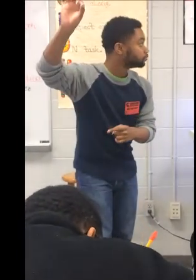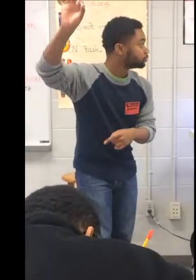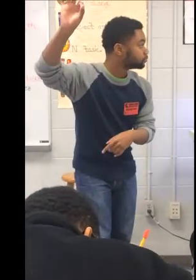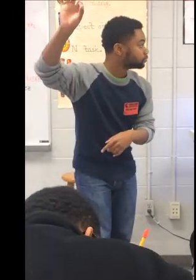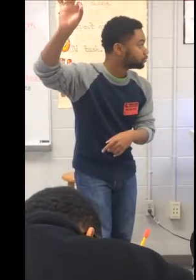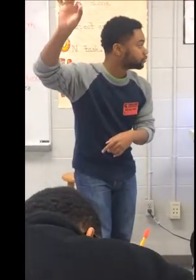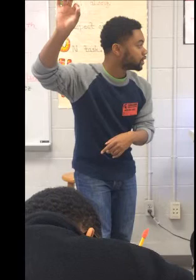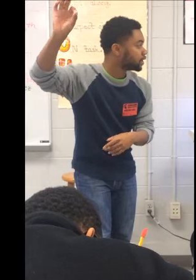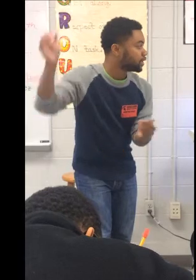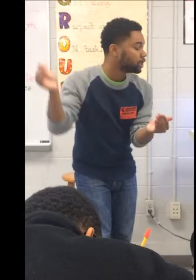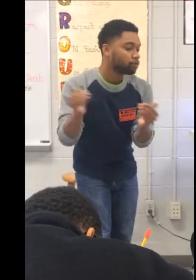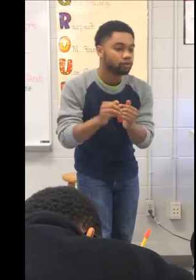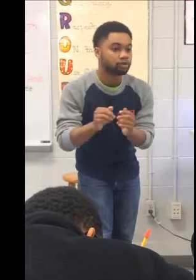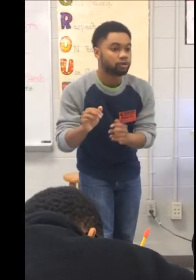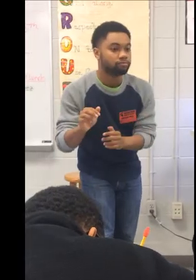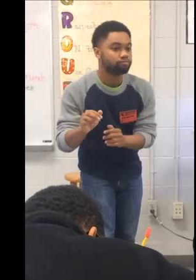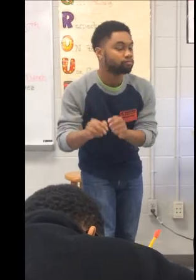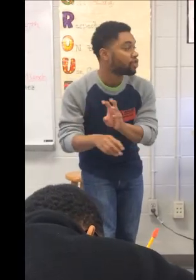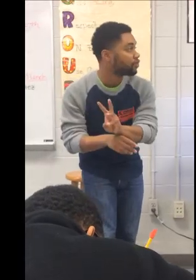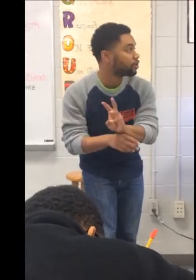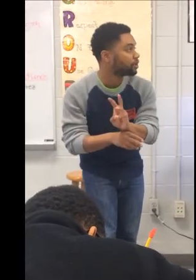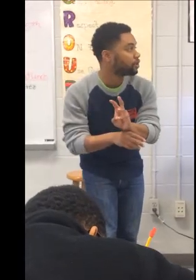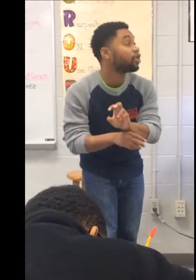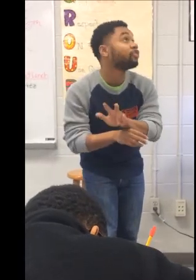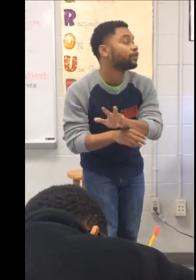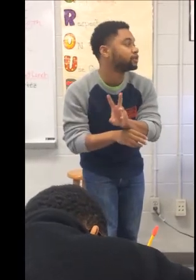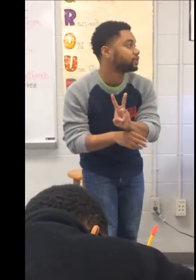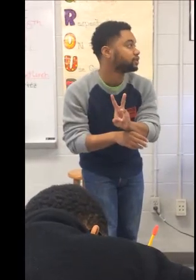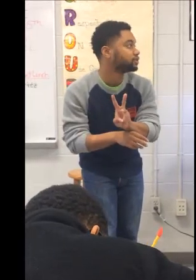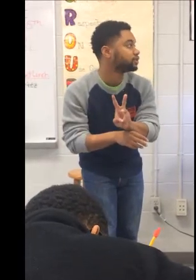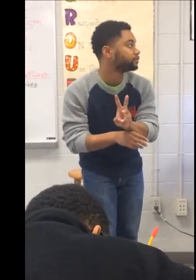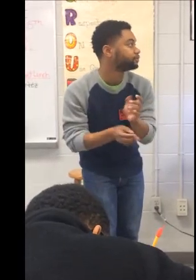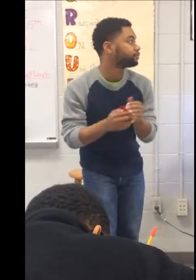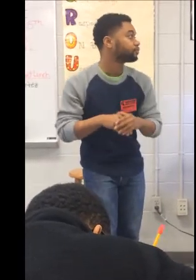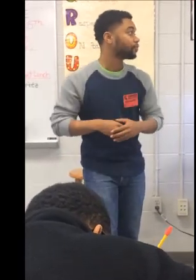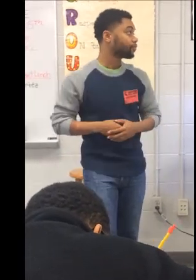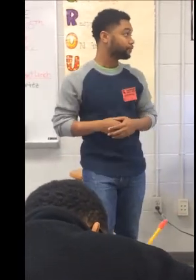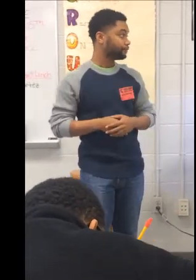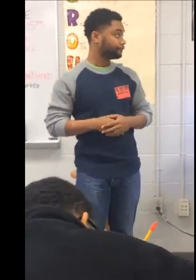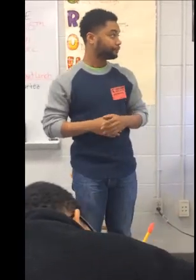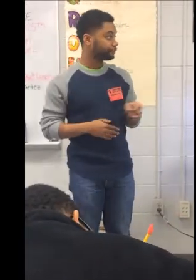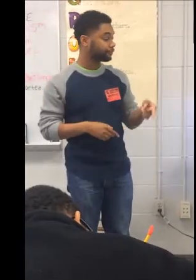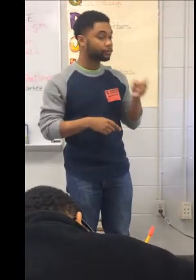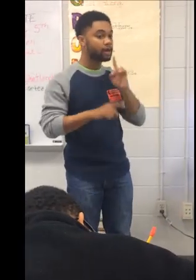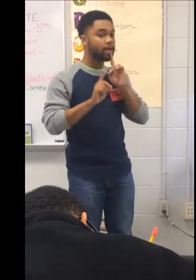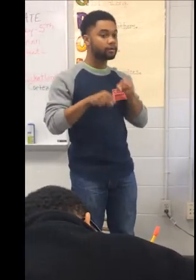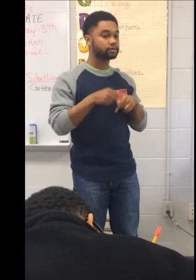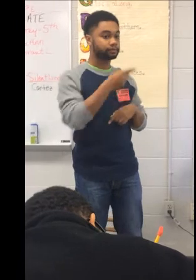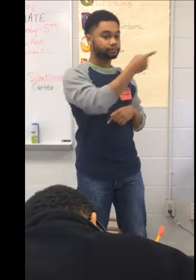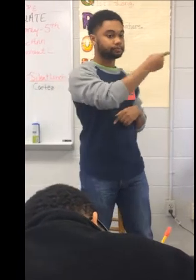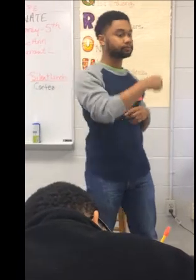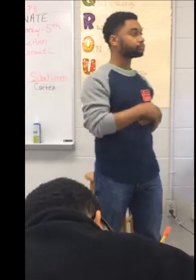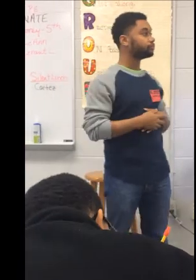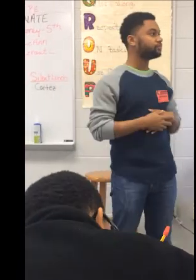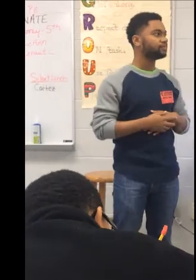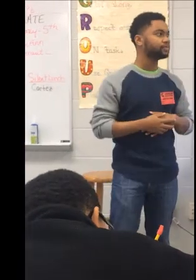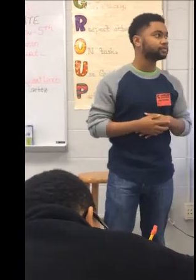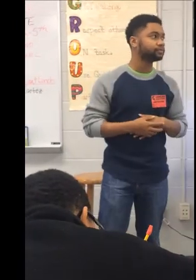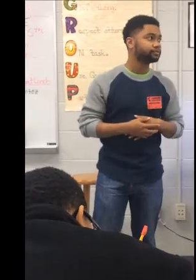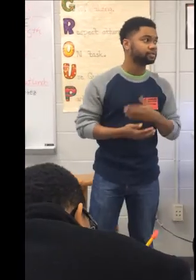Which is 36. So that gives me 1,039 and 2 fourths. Some of you got 103.